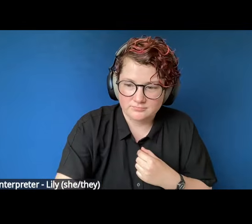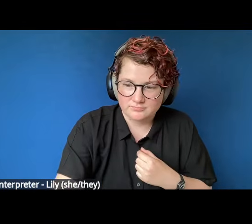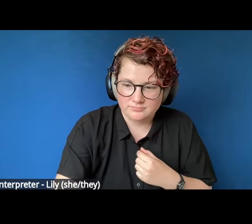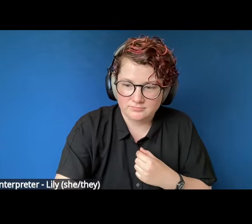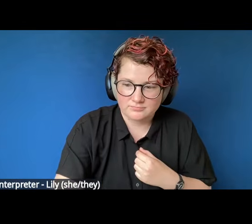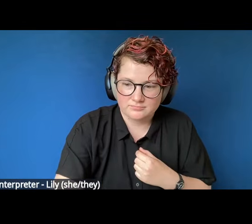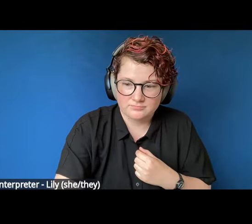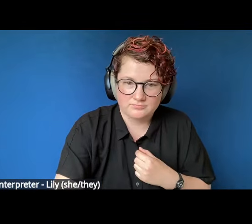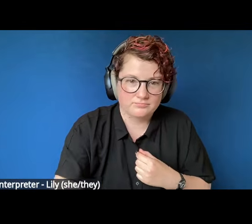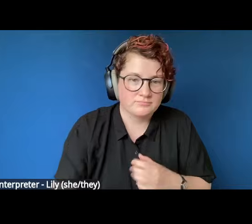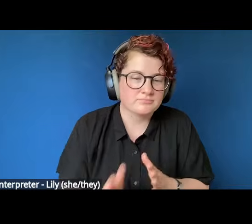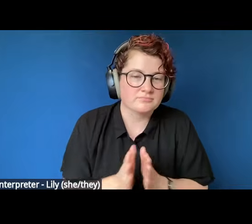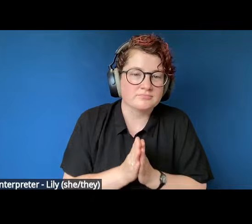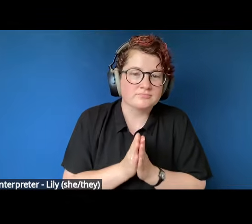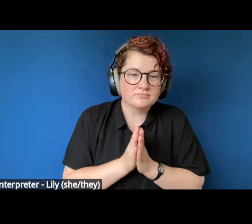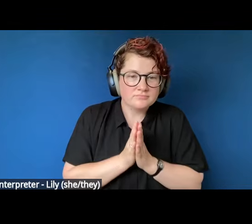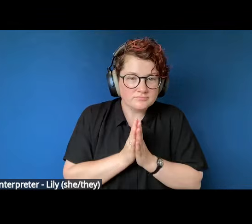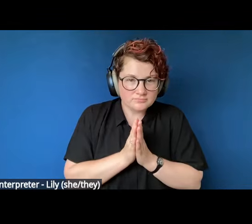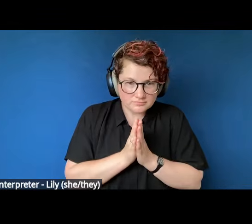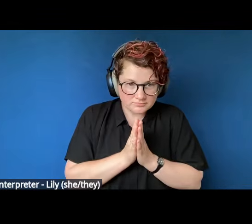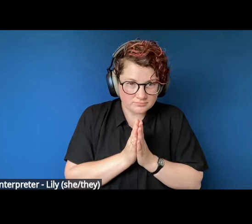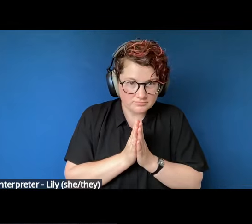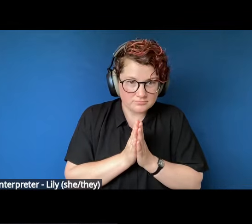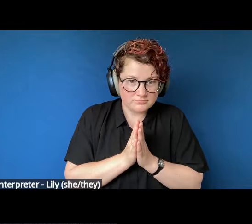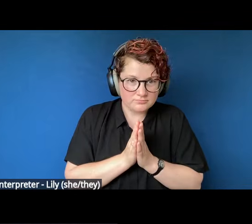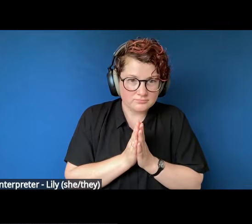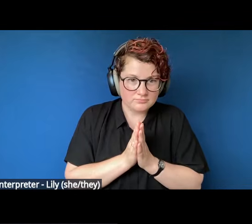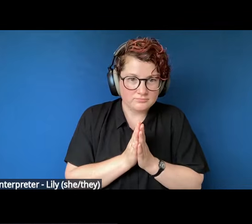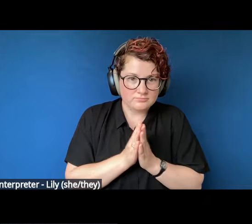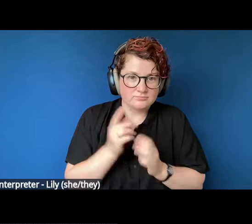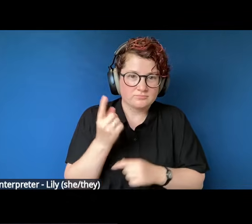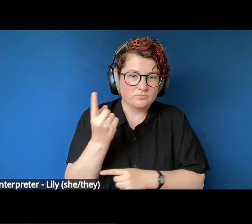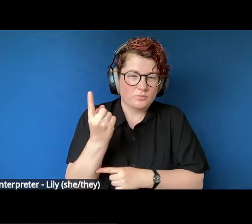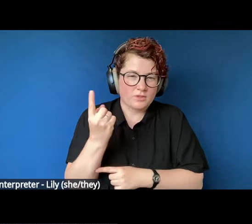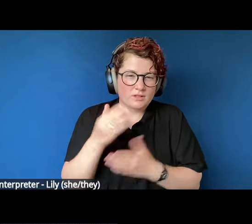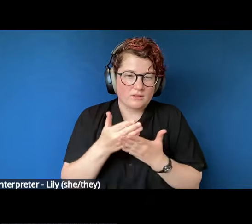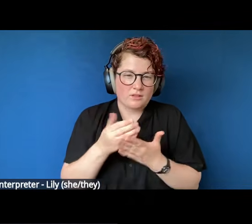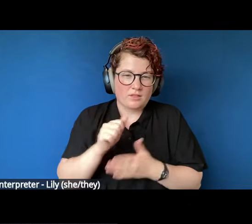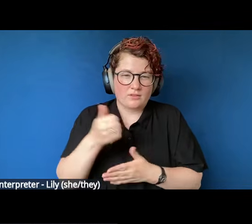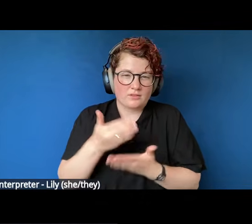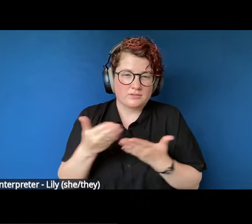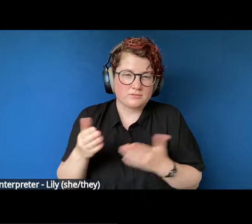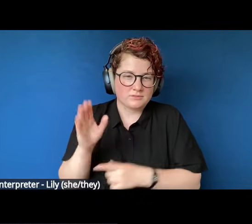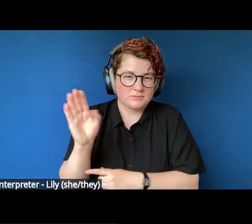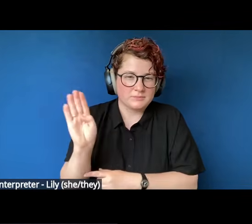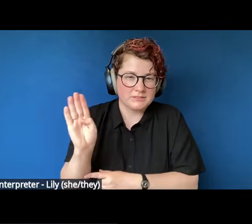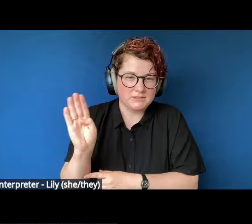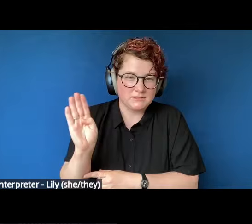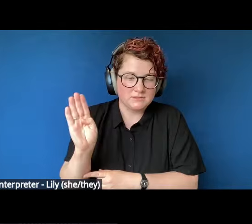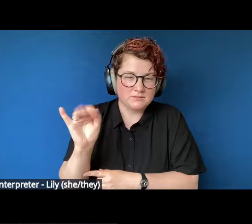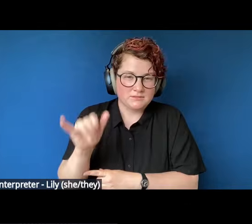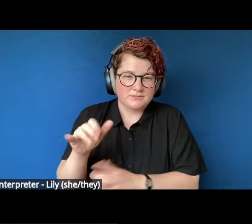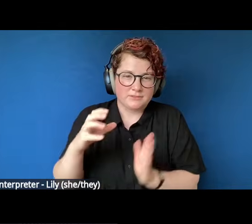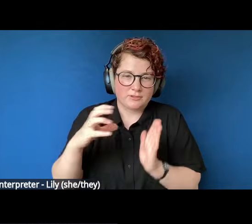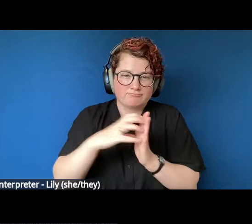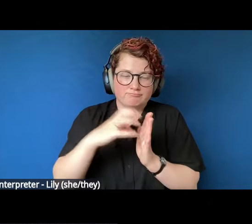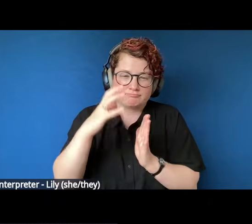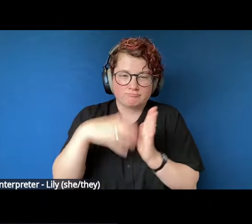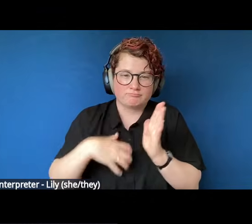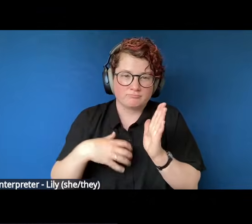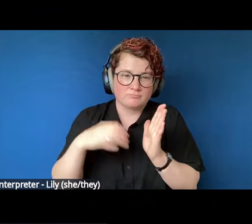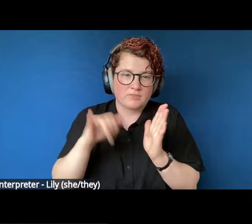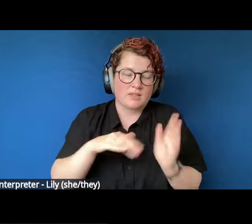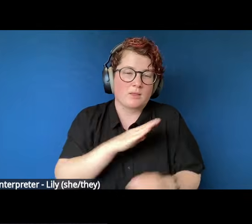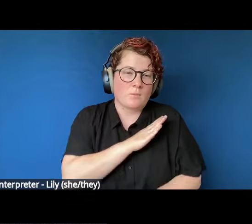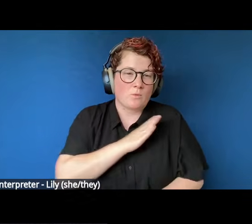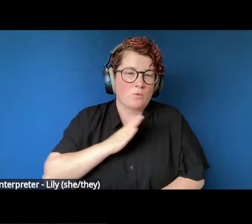other item under C1 this evening is B, and that is just, again, for the record, the statement that the board provided